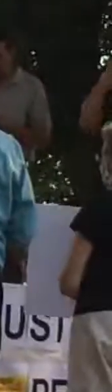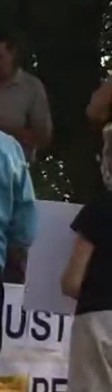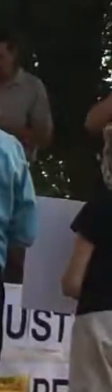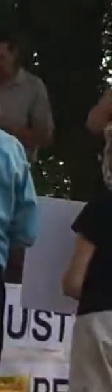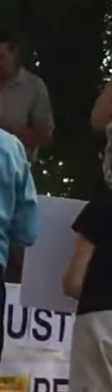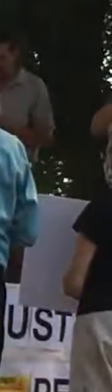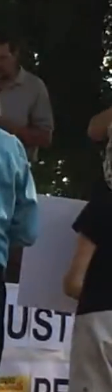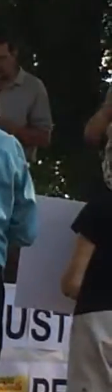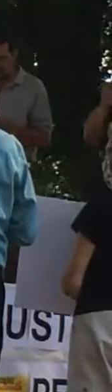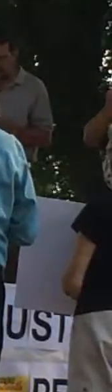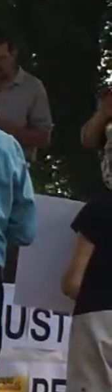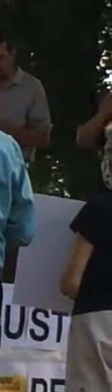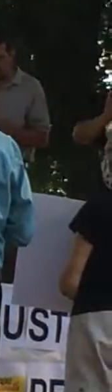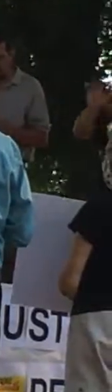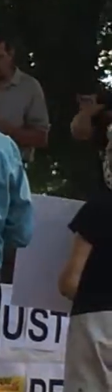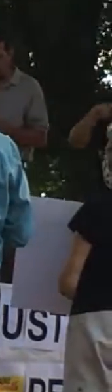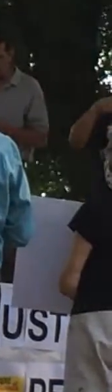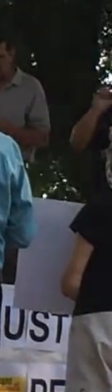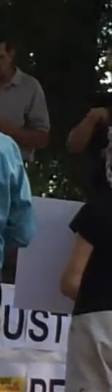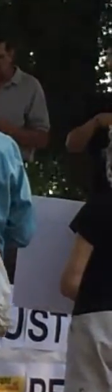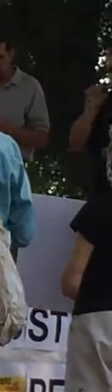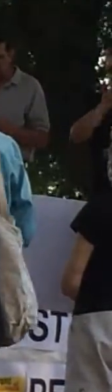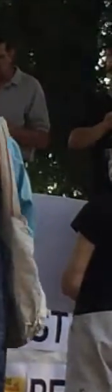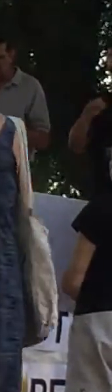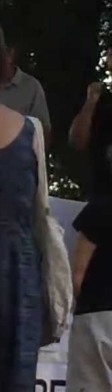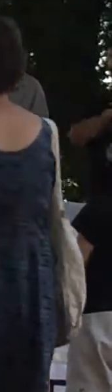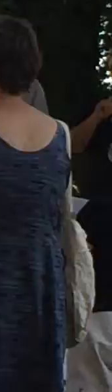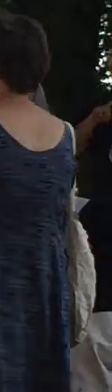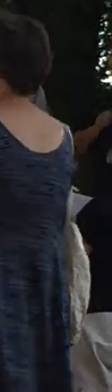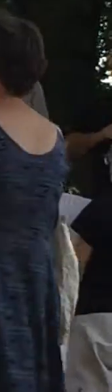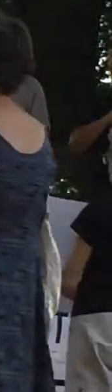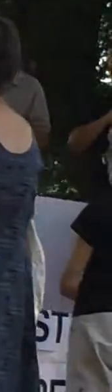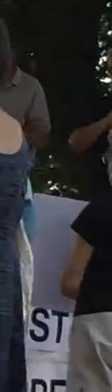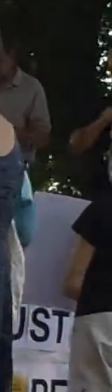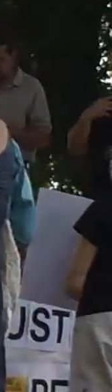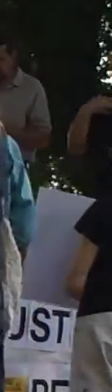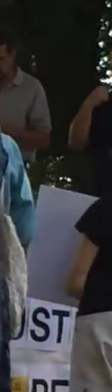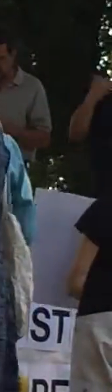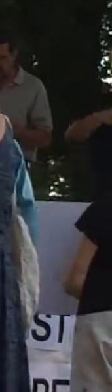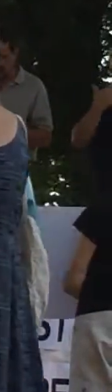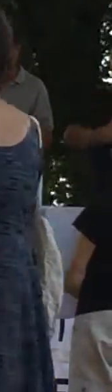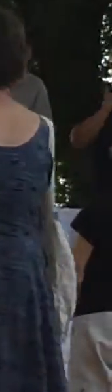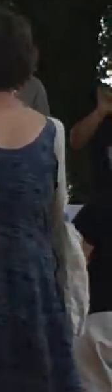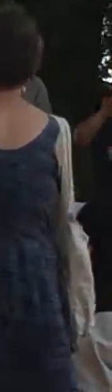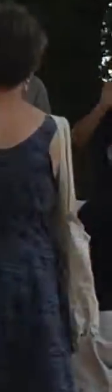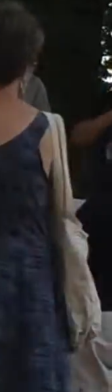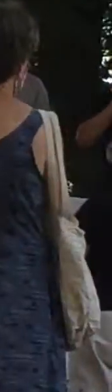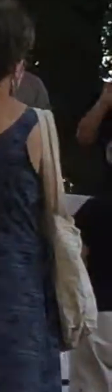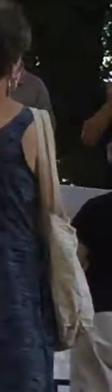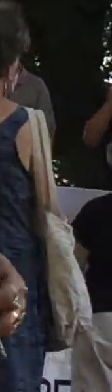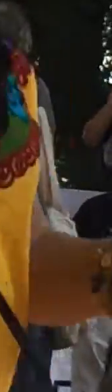and communities to eradicate the potential for state violence and to sponsor the communicative and healing processes that our